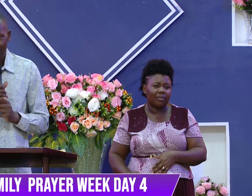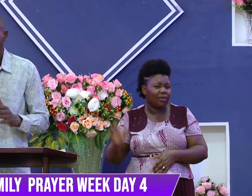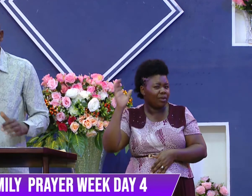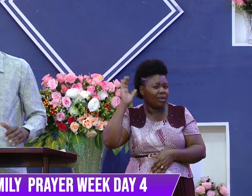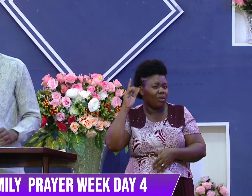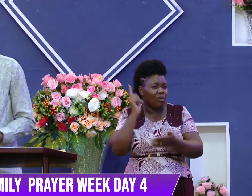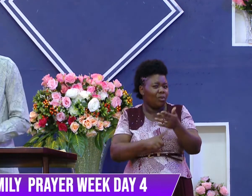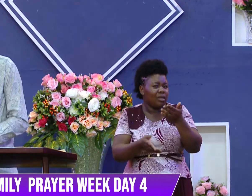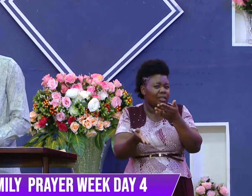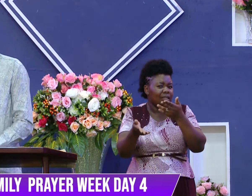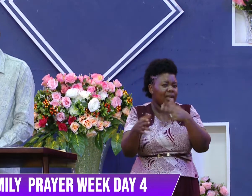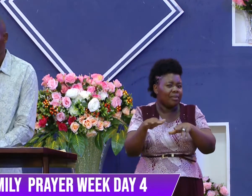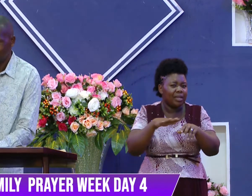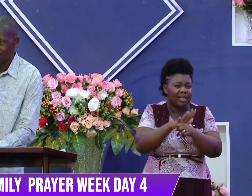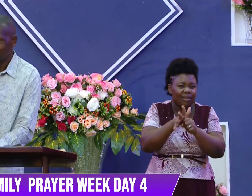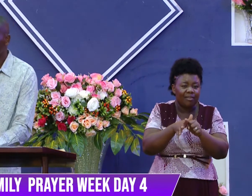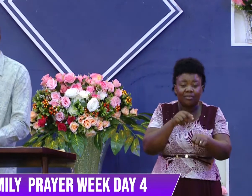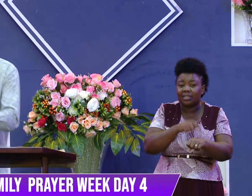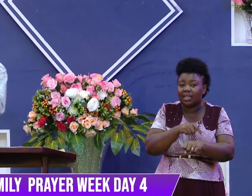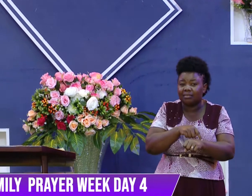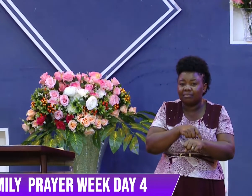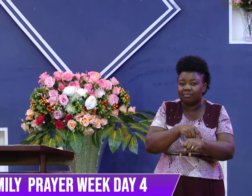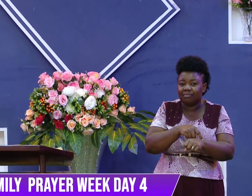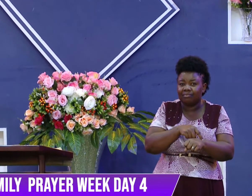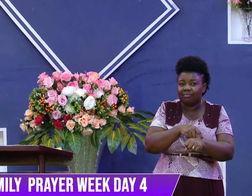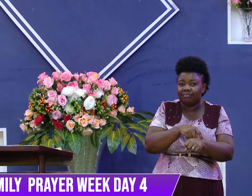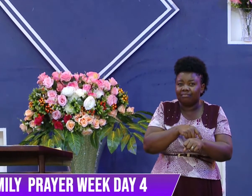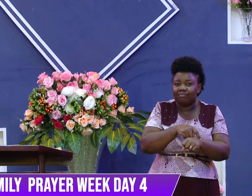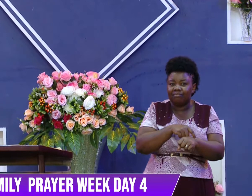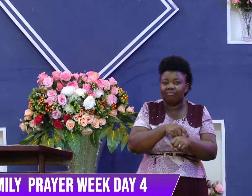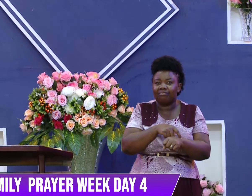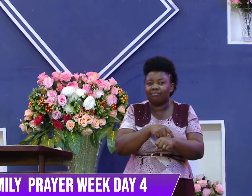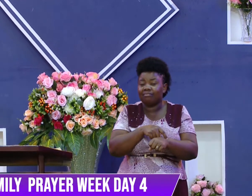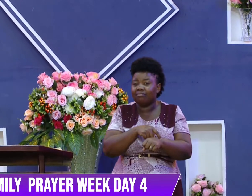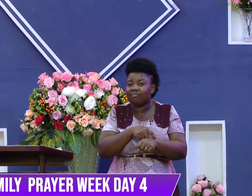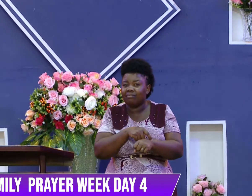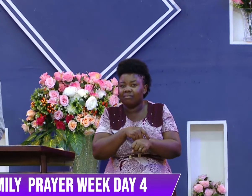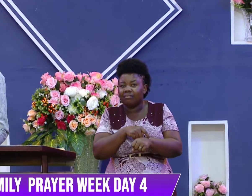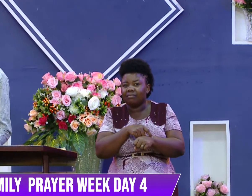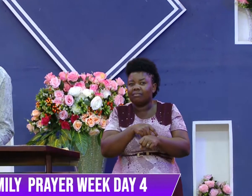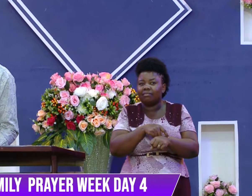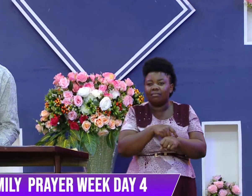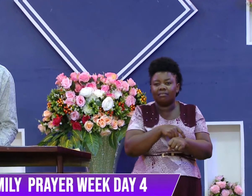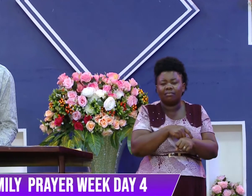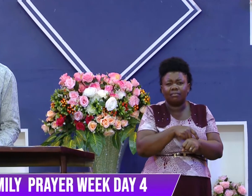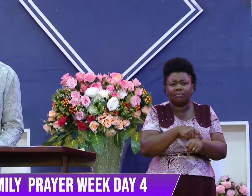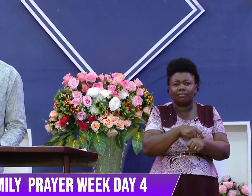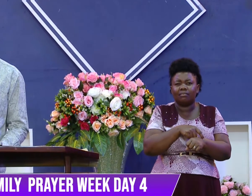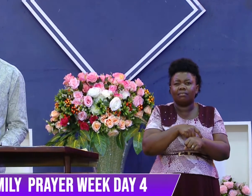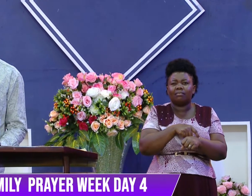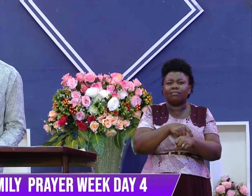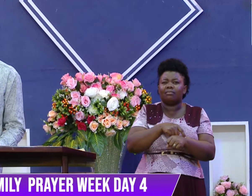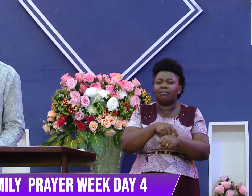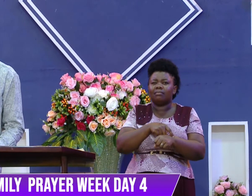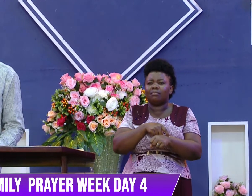You hear of the commotion that befell in COVID, and it was not among the people who are not yet